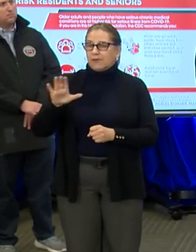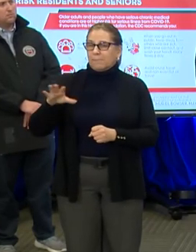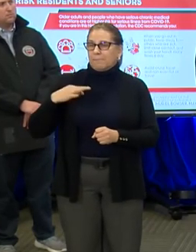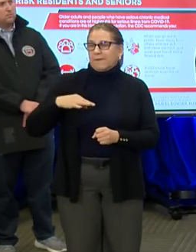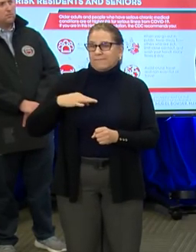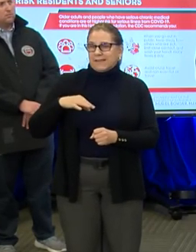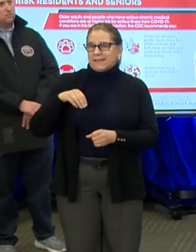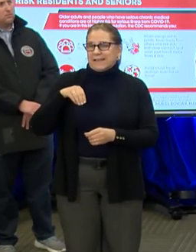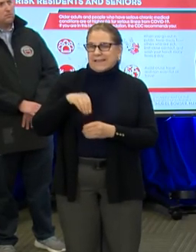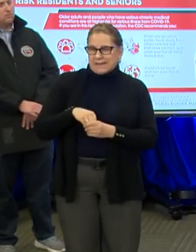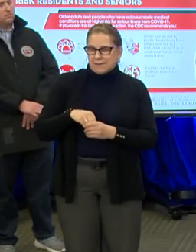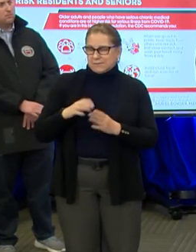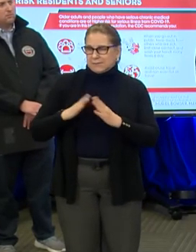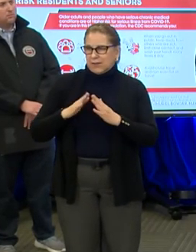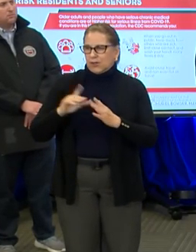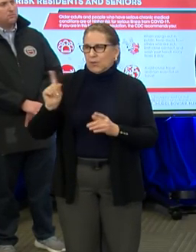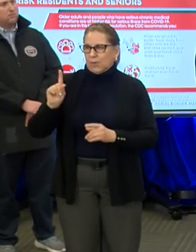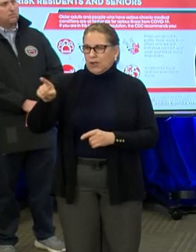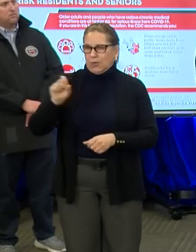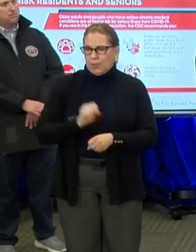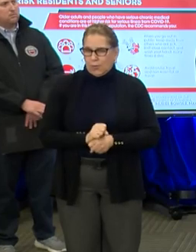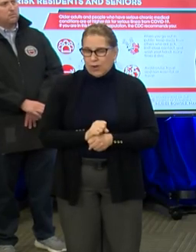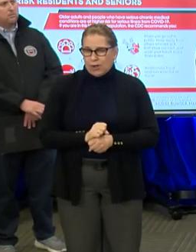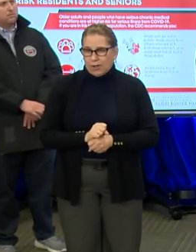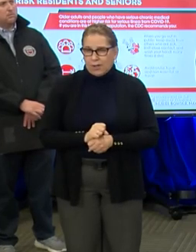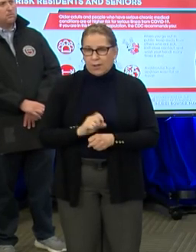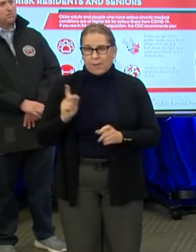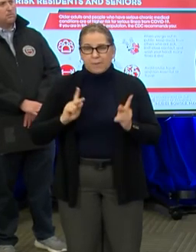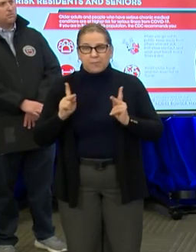or Virginia who've paid because their workplace is in D.C.